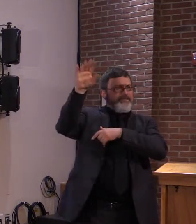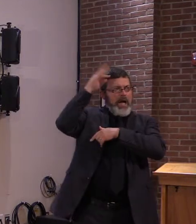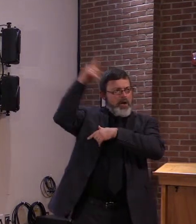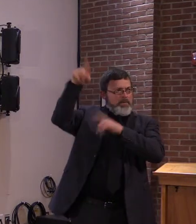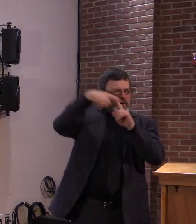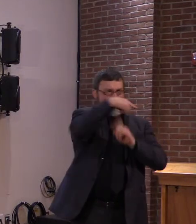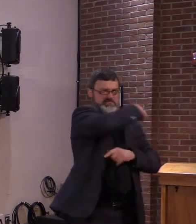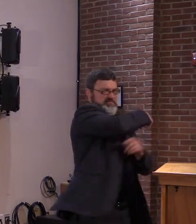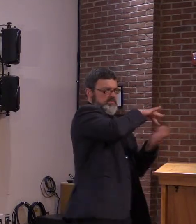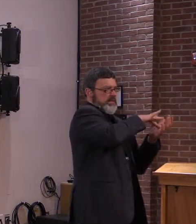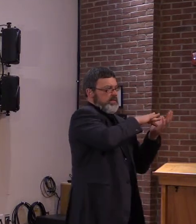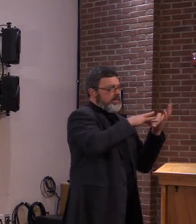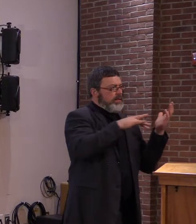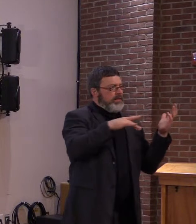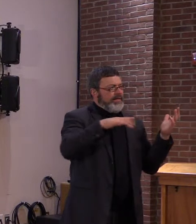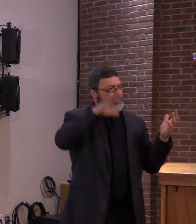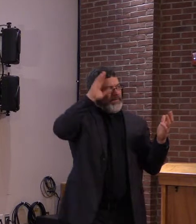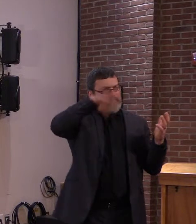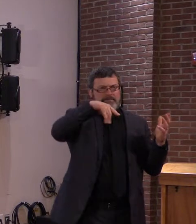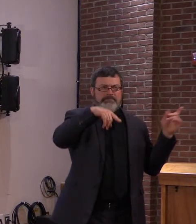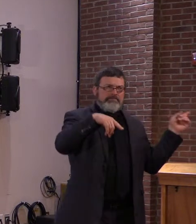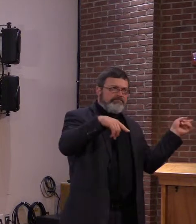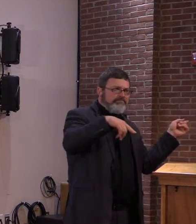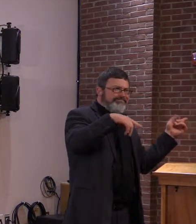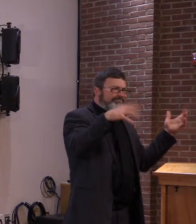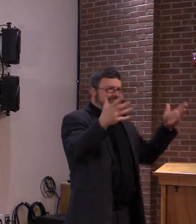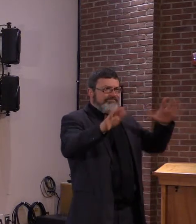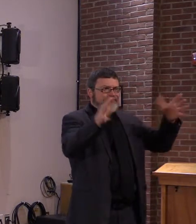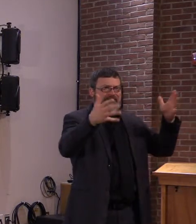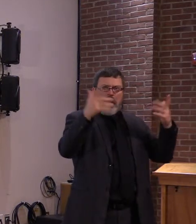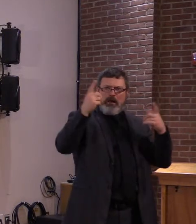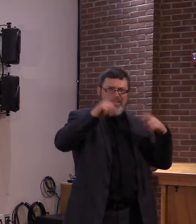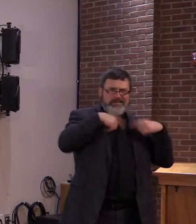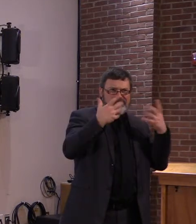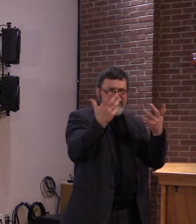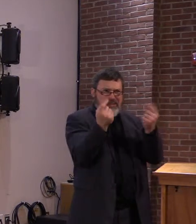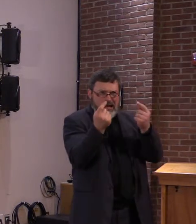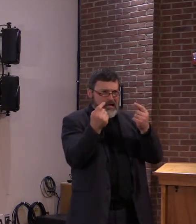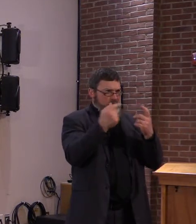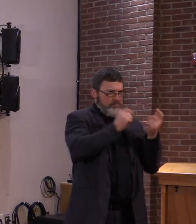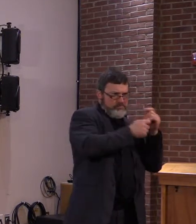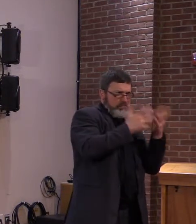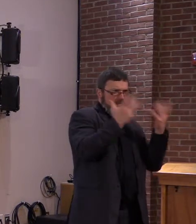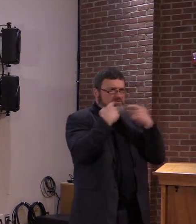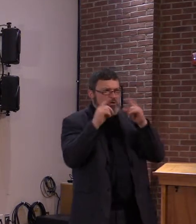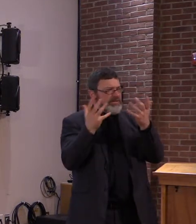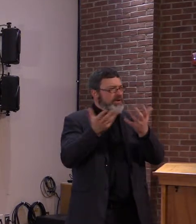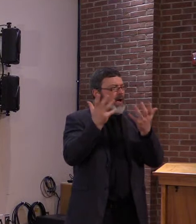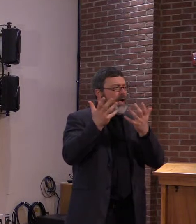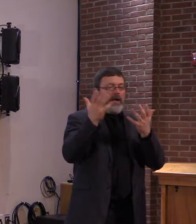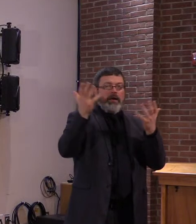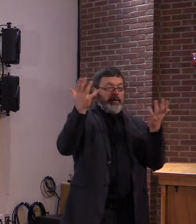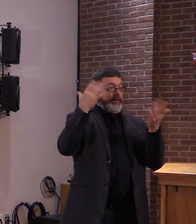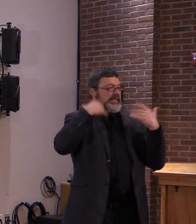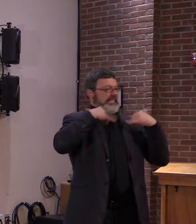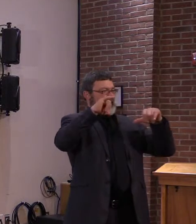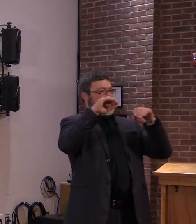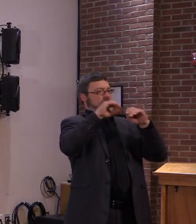having the president-elect come in and communicating that, having the Congress be able